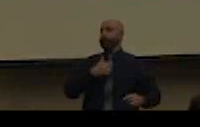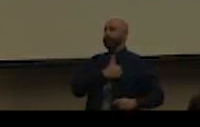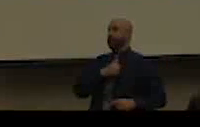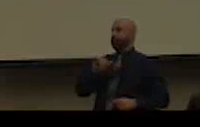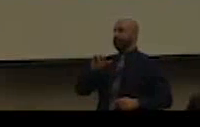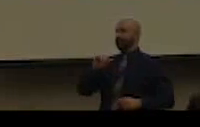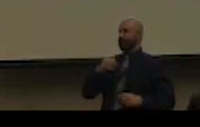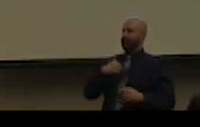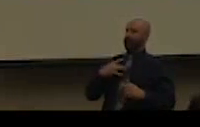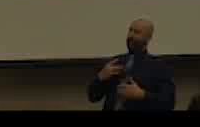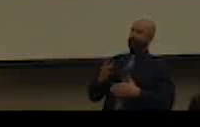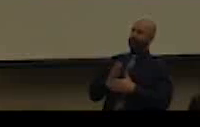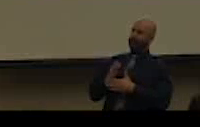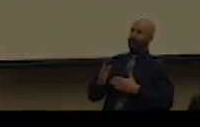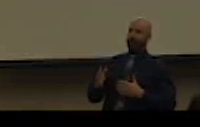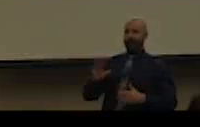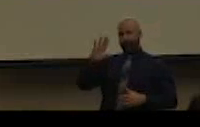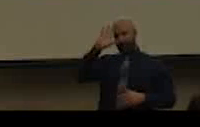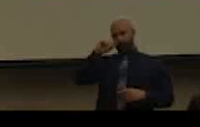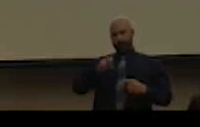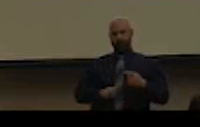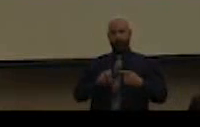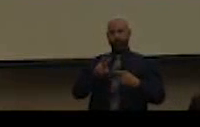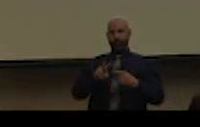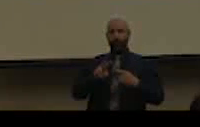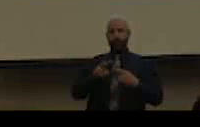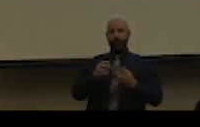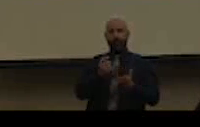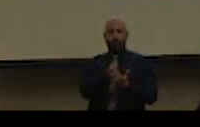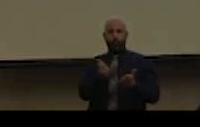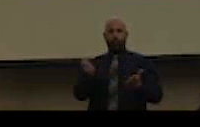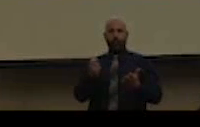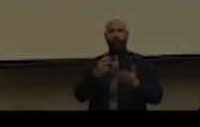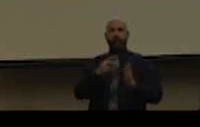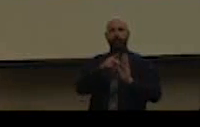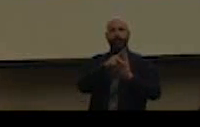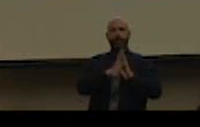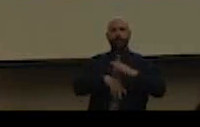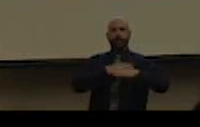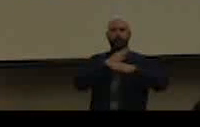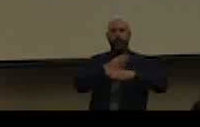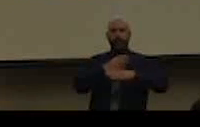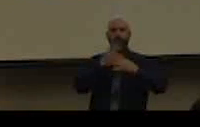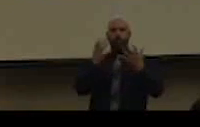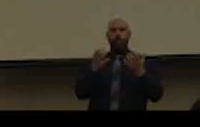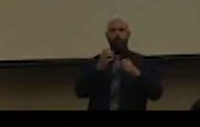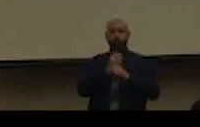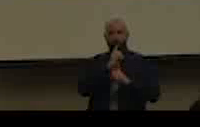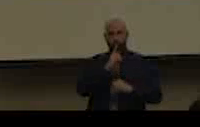And I know that we jumped over the removing policy barriers, but I do want to make sure that